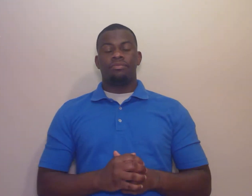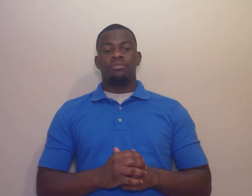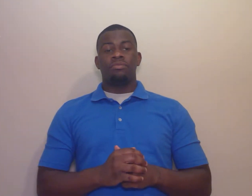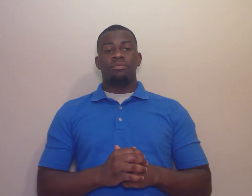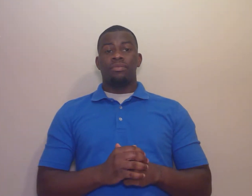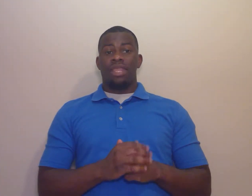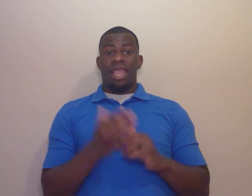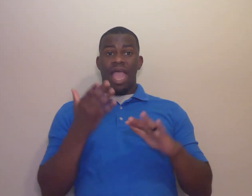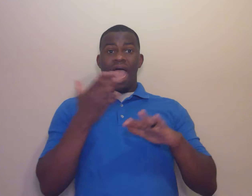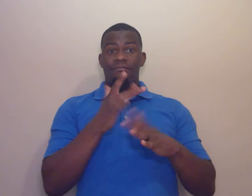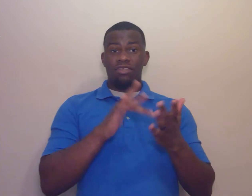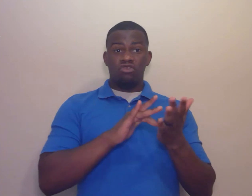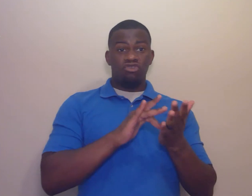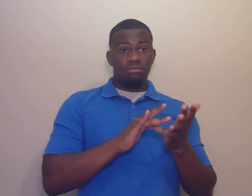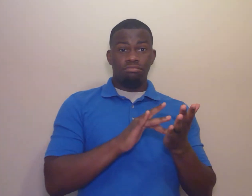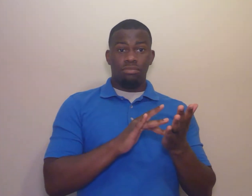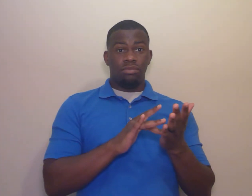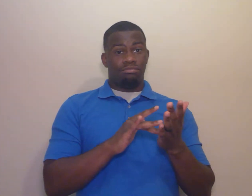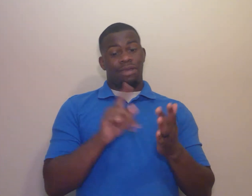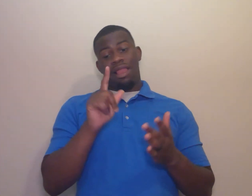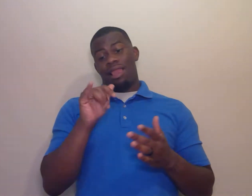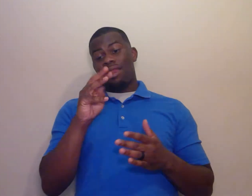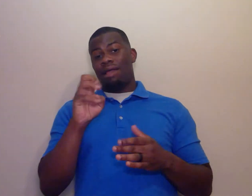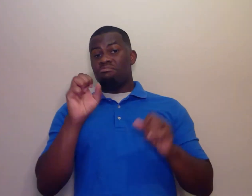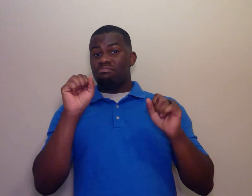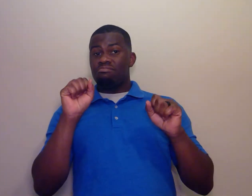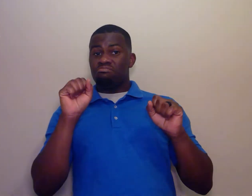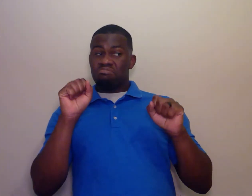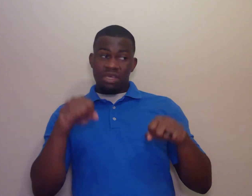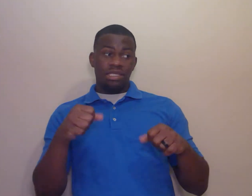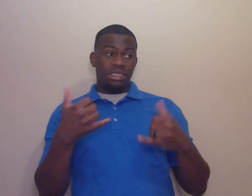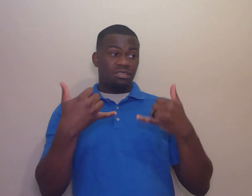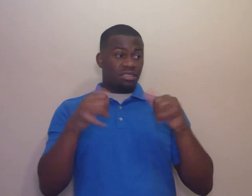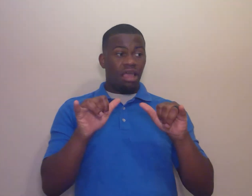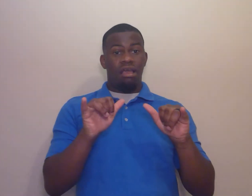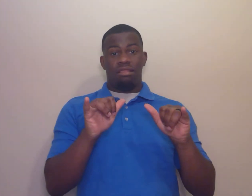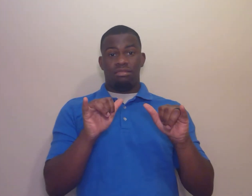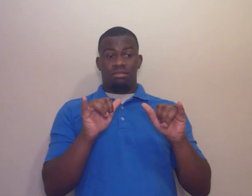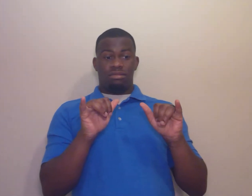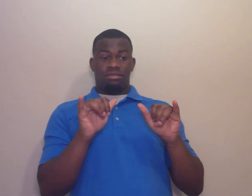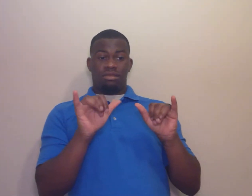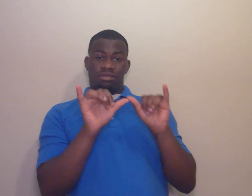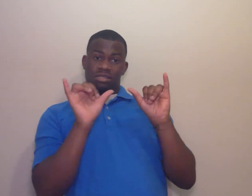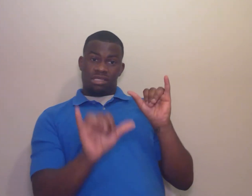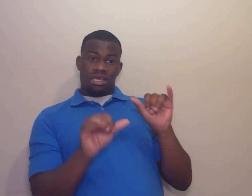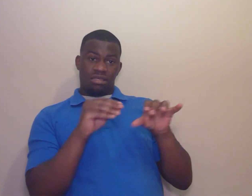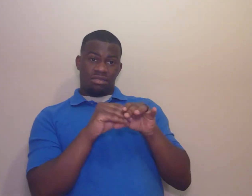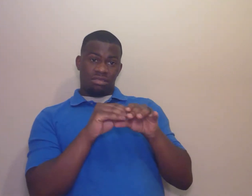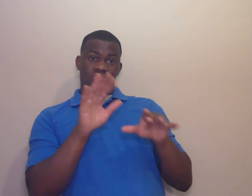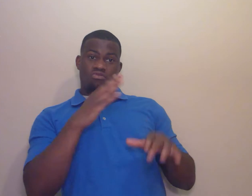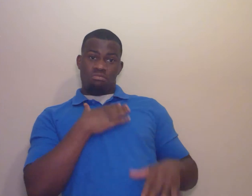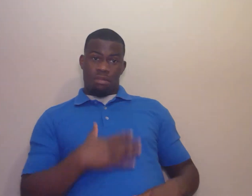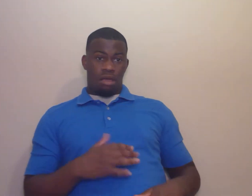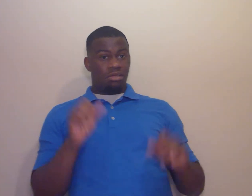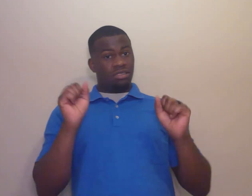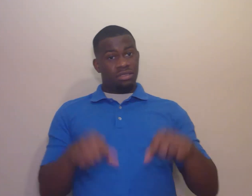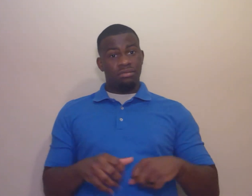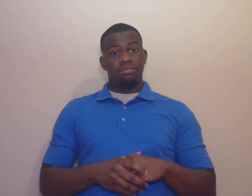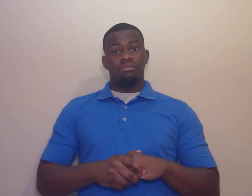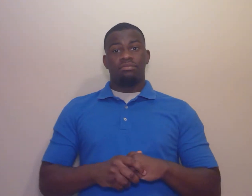treatment, and researchers haven't figured out why. Lyme can be incredibly hard to diagnose, but all kinds of ticks don't